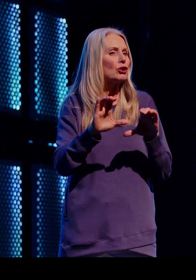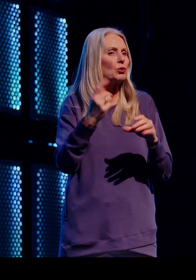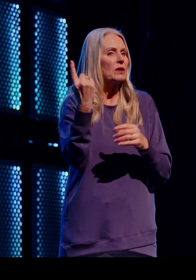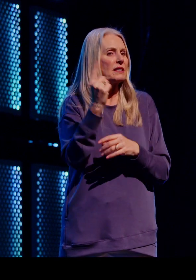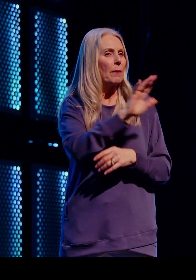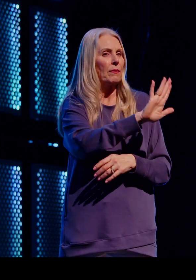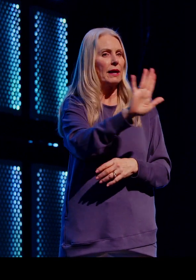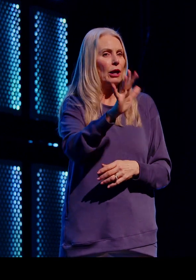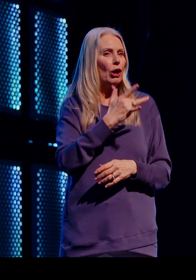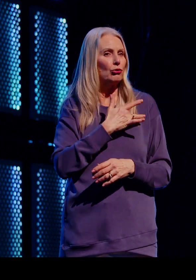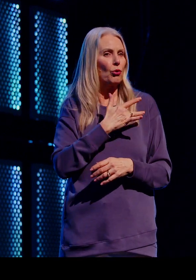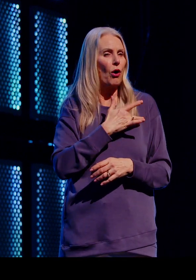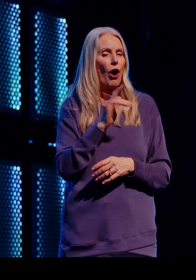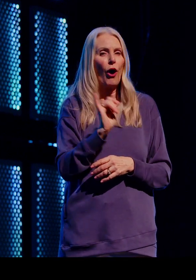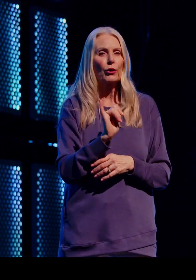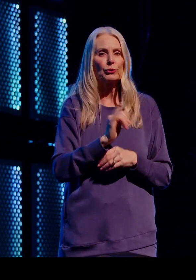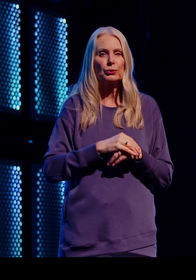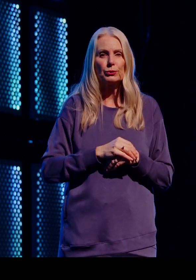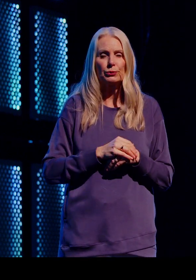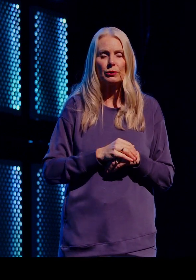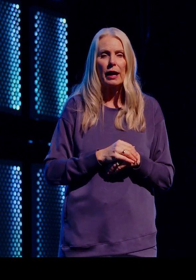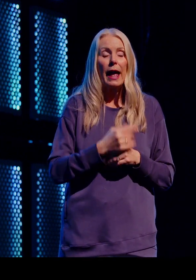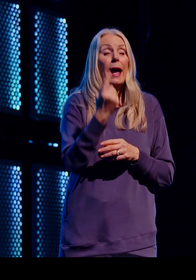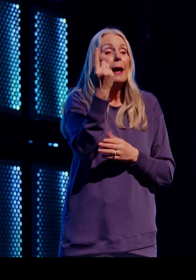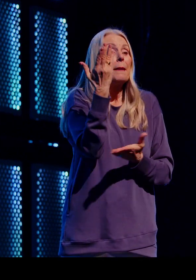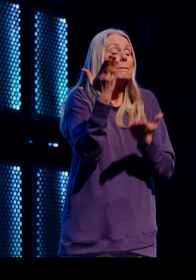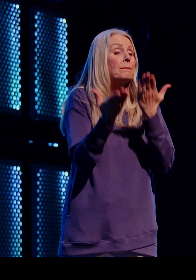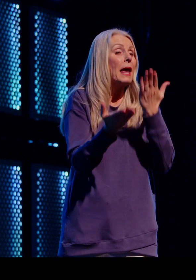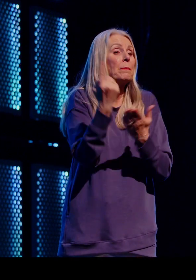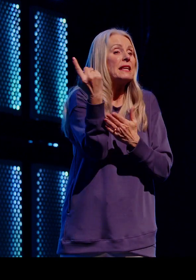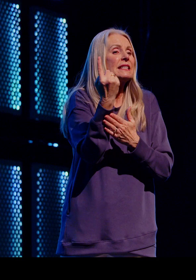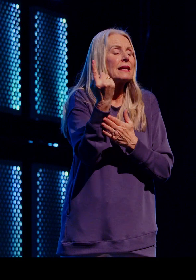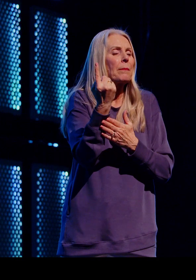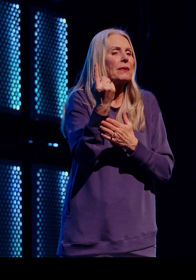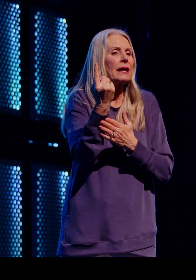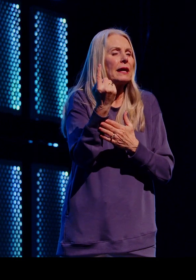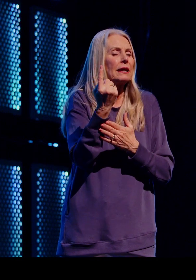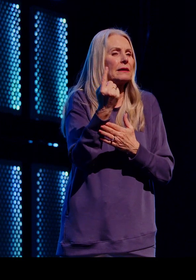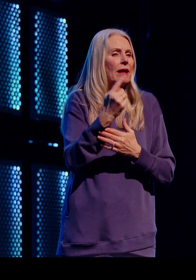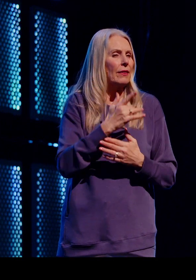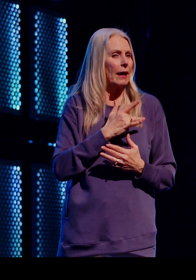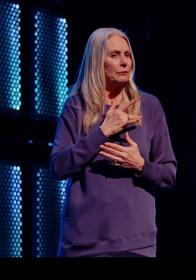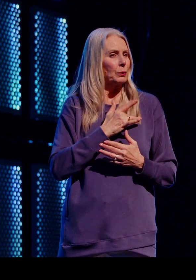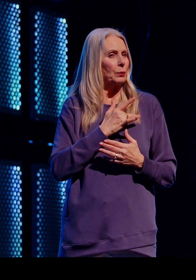now. Maybe there's something being triggered within you.